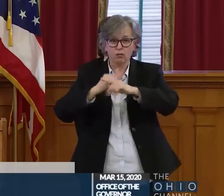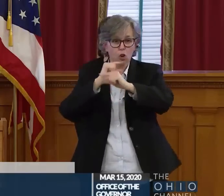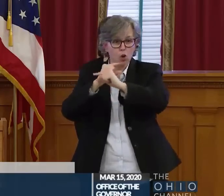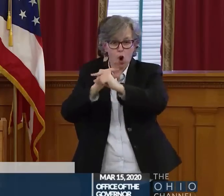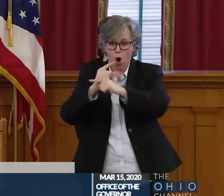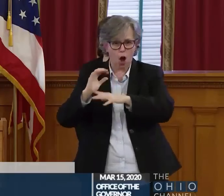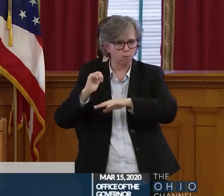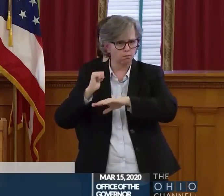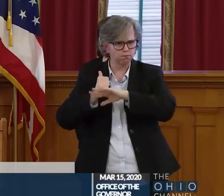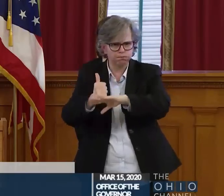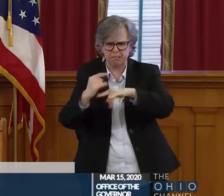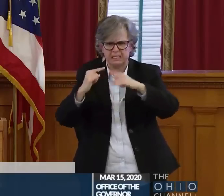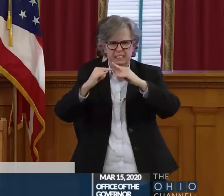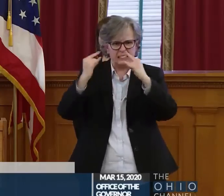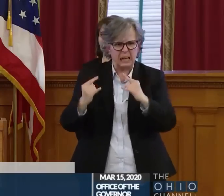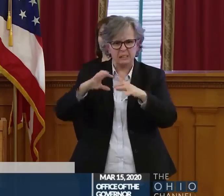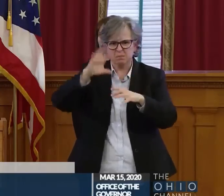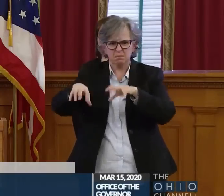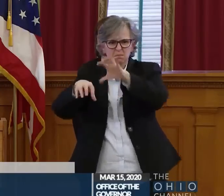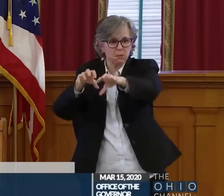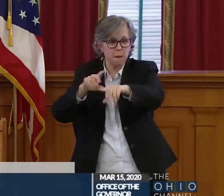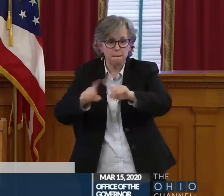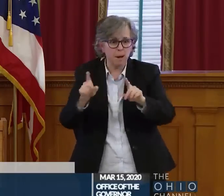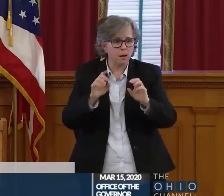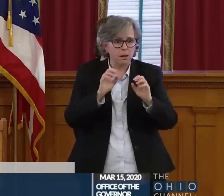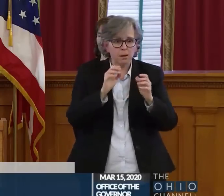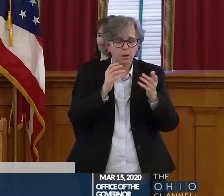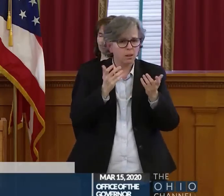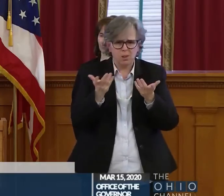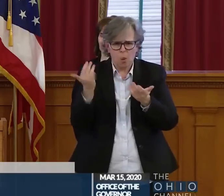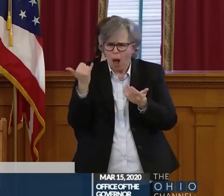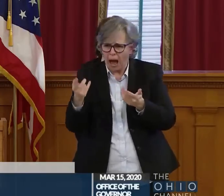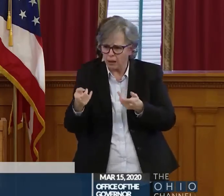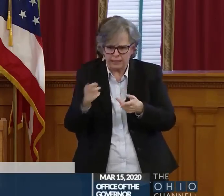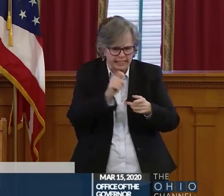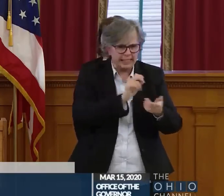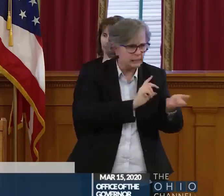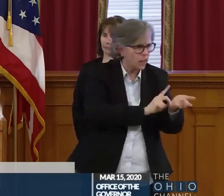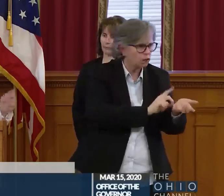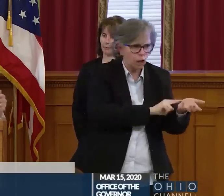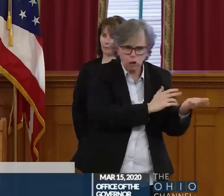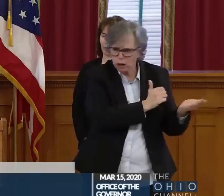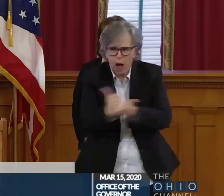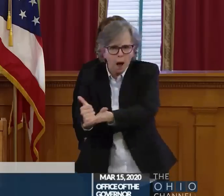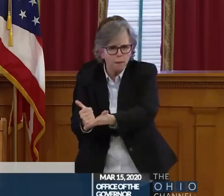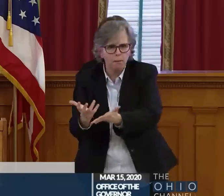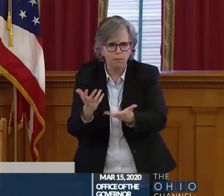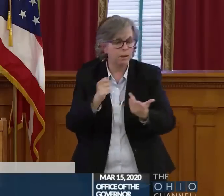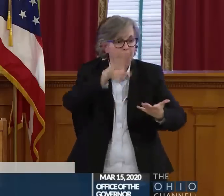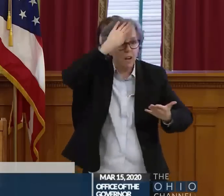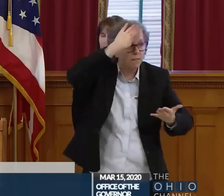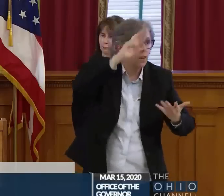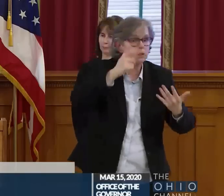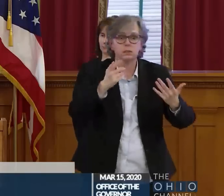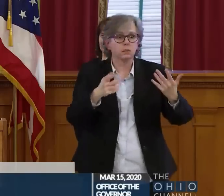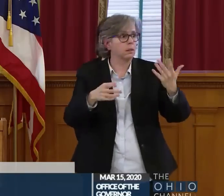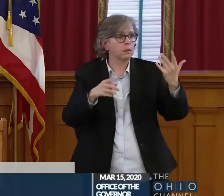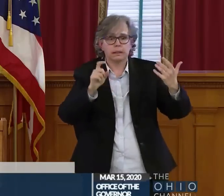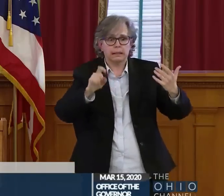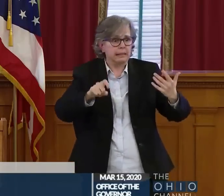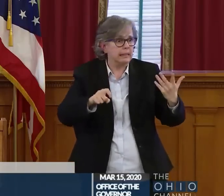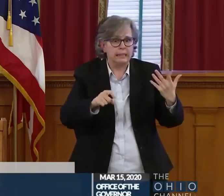need firefighters and EMS and people to not be sick right now. And every one of us might be infecting our neighbor who